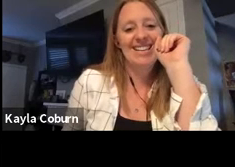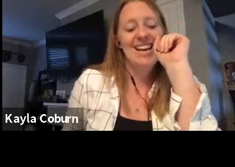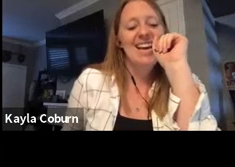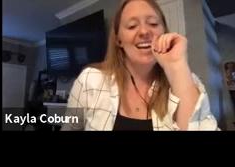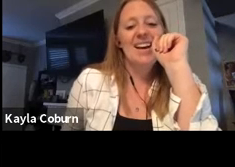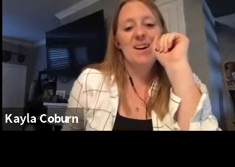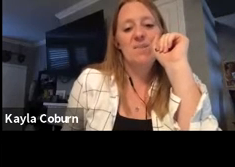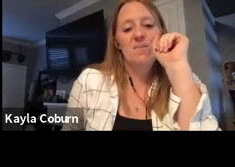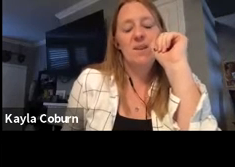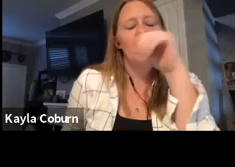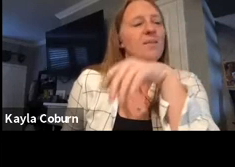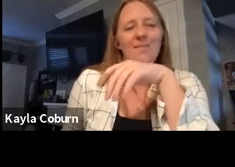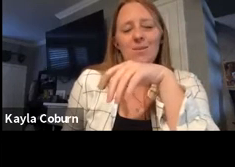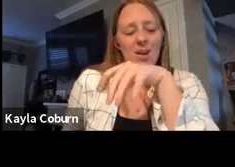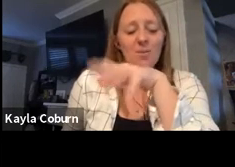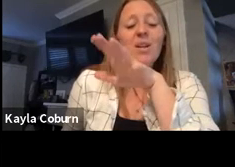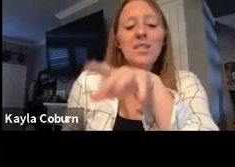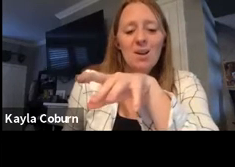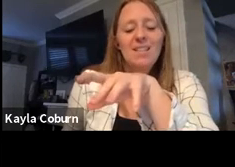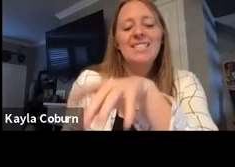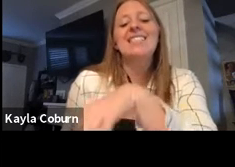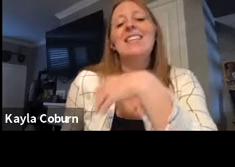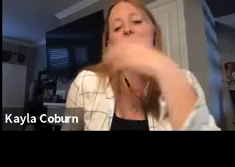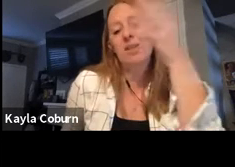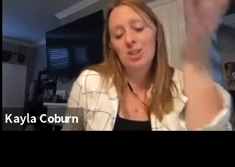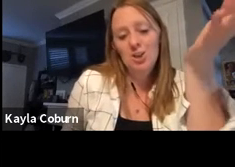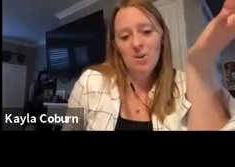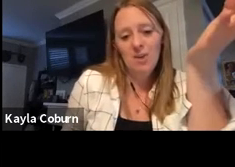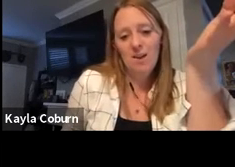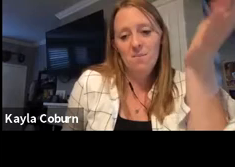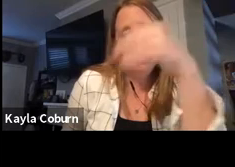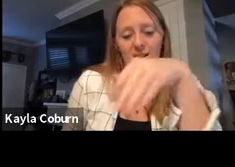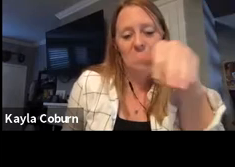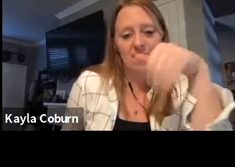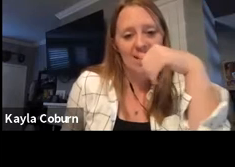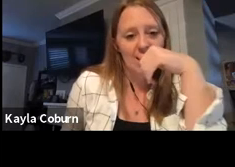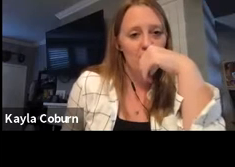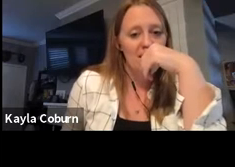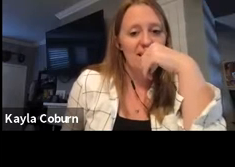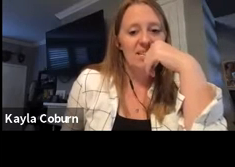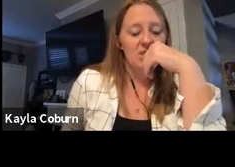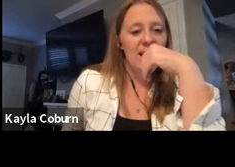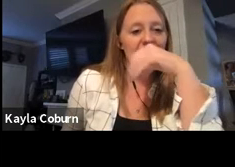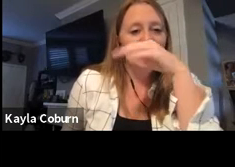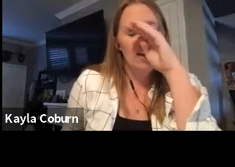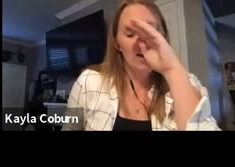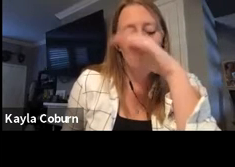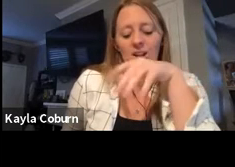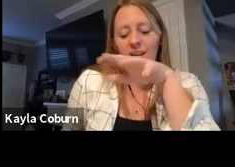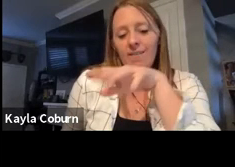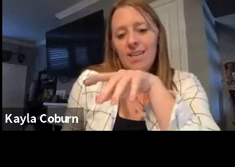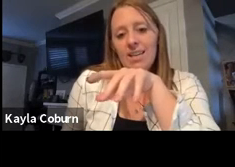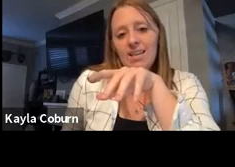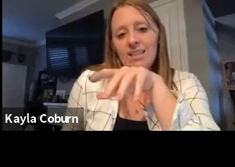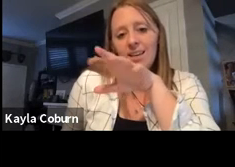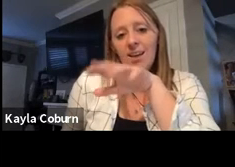signs. Um, I'm sorry, we're going to talk about these signs and then I'm going to show you them with my video. And all